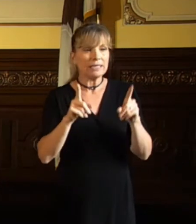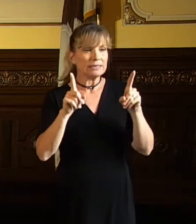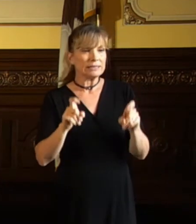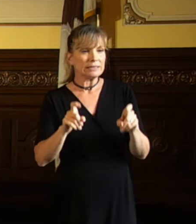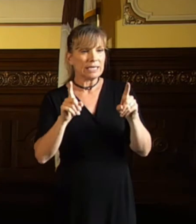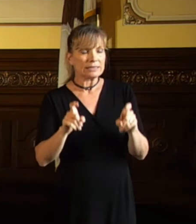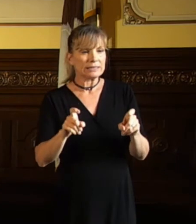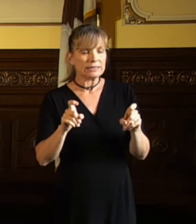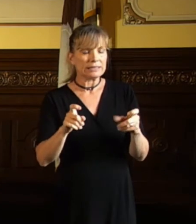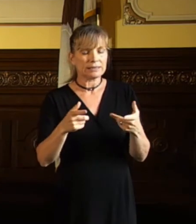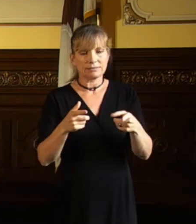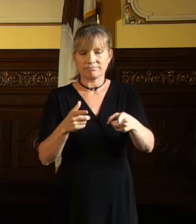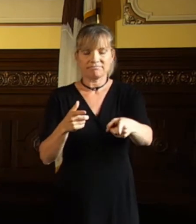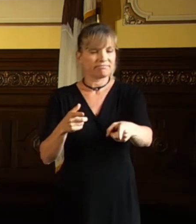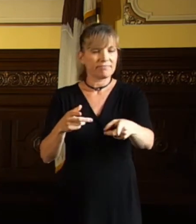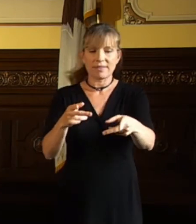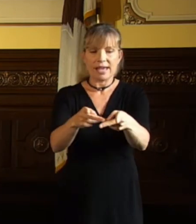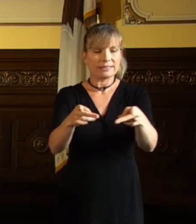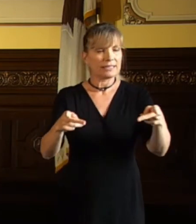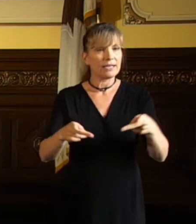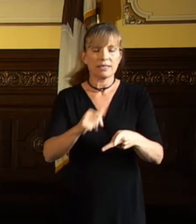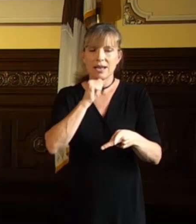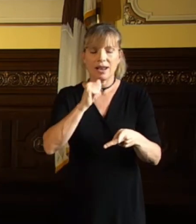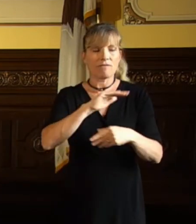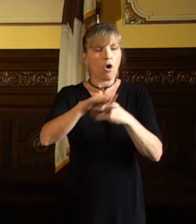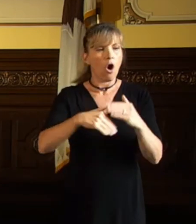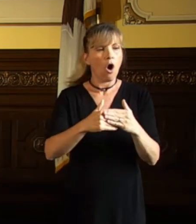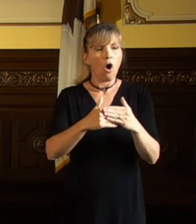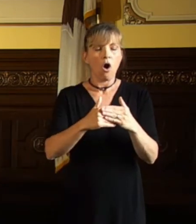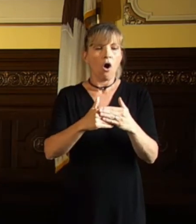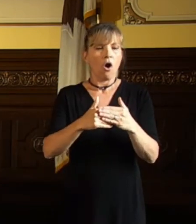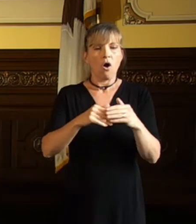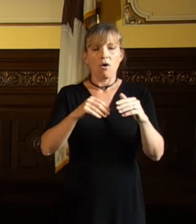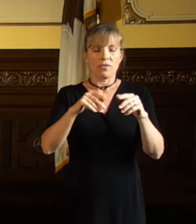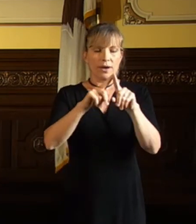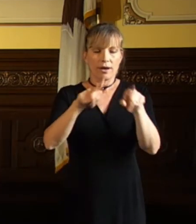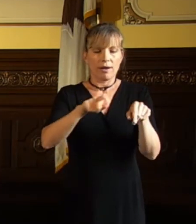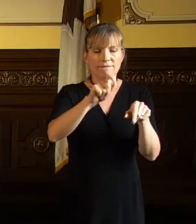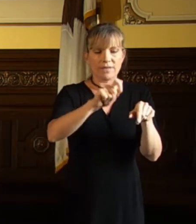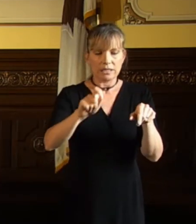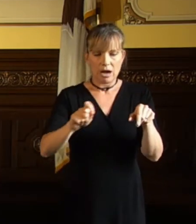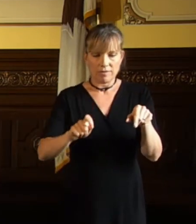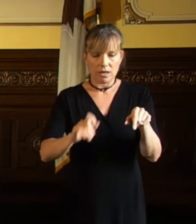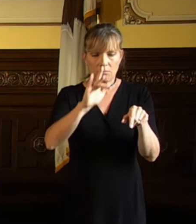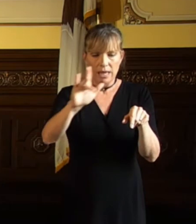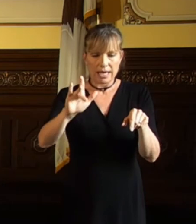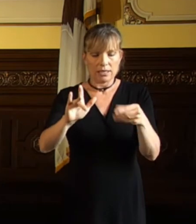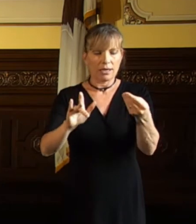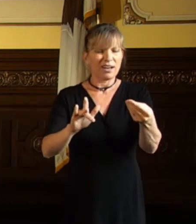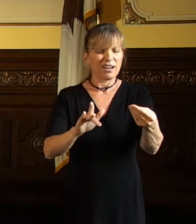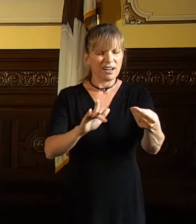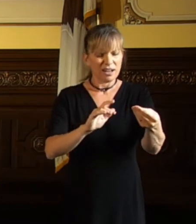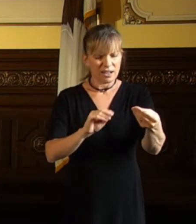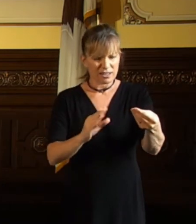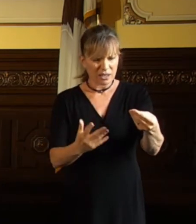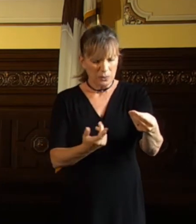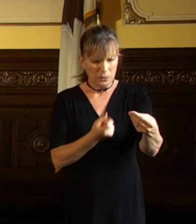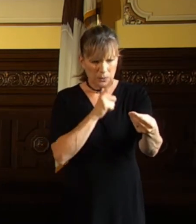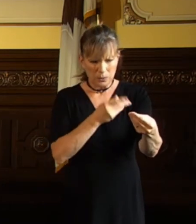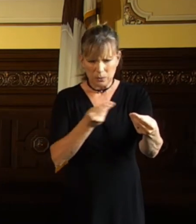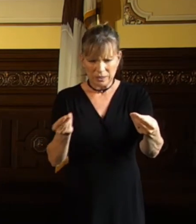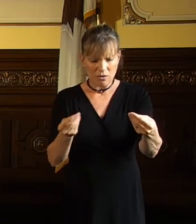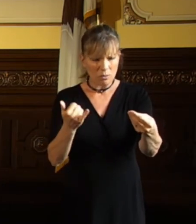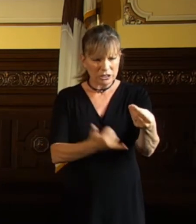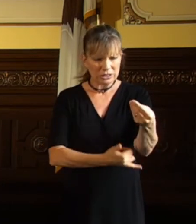testing site didn't have all the fields filled out, and so it wasn't clear who to ascribe,